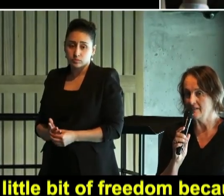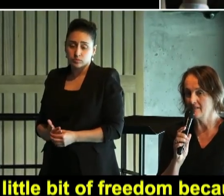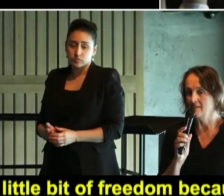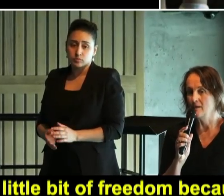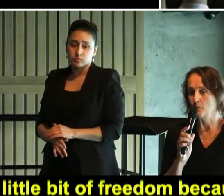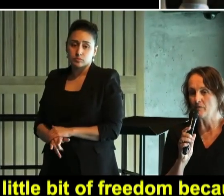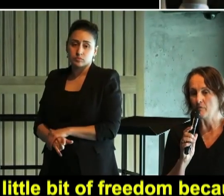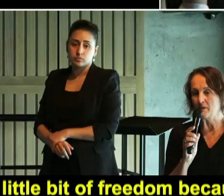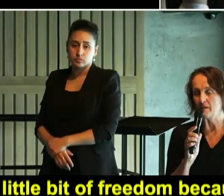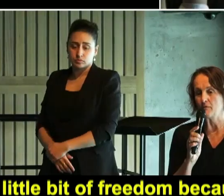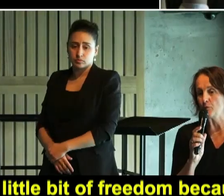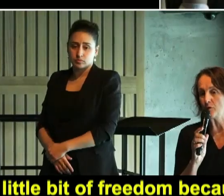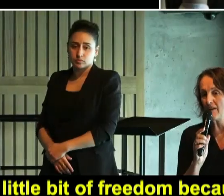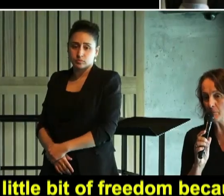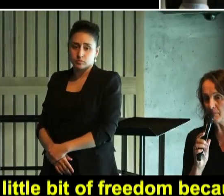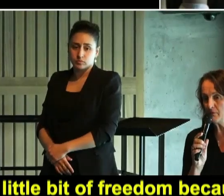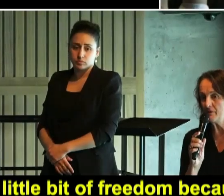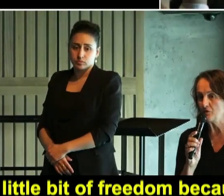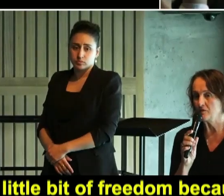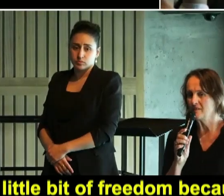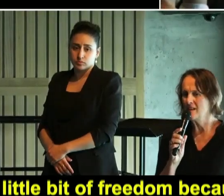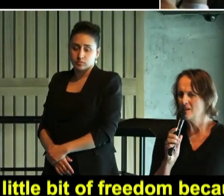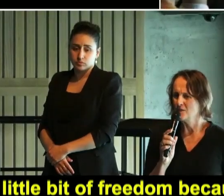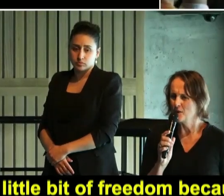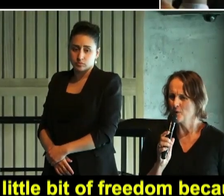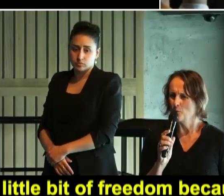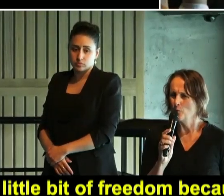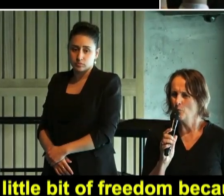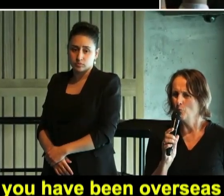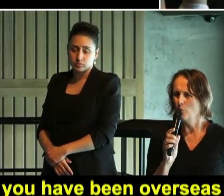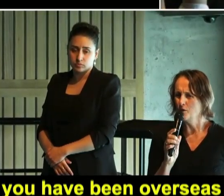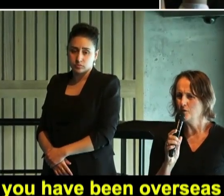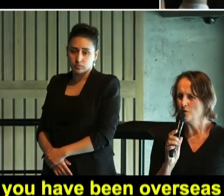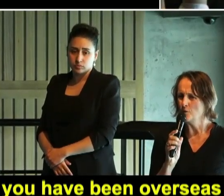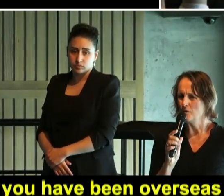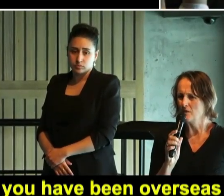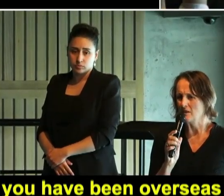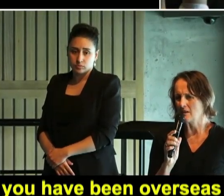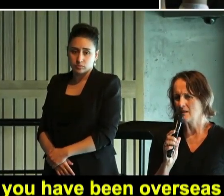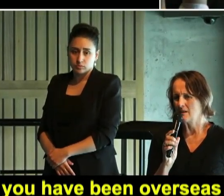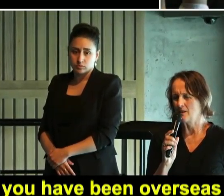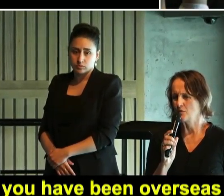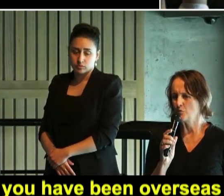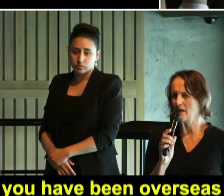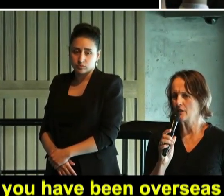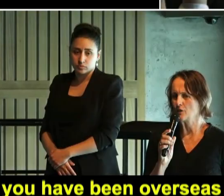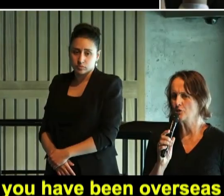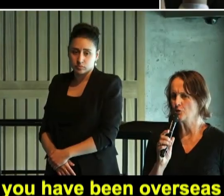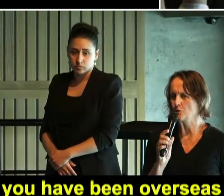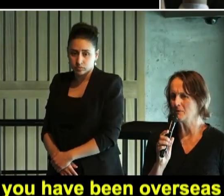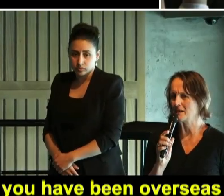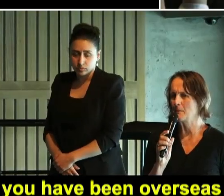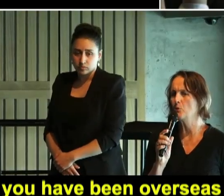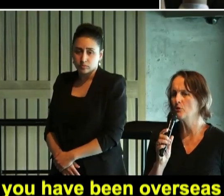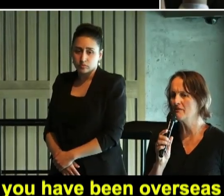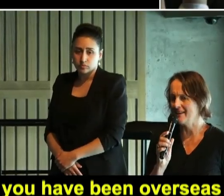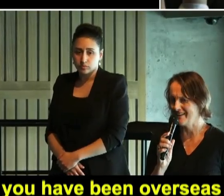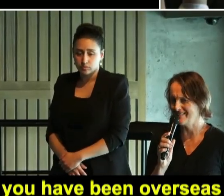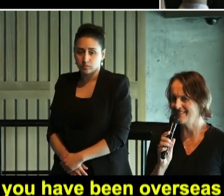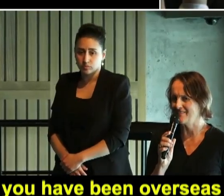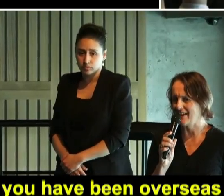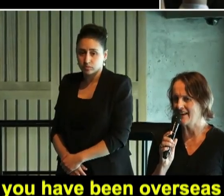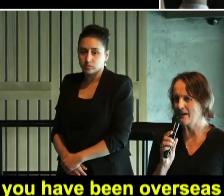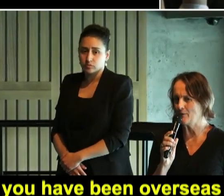good access, whether it be through government provisions. So what do you think Australia could do to become